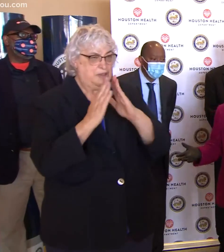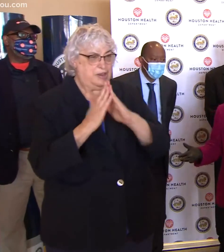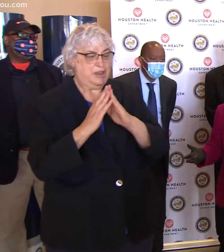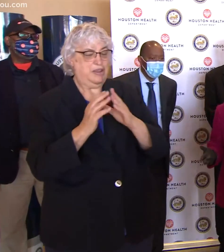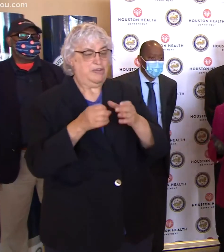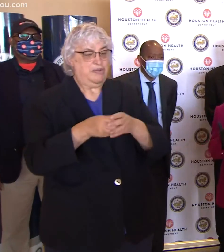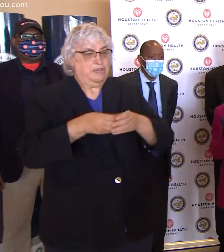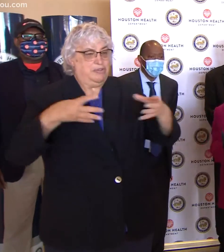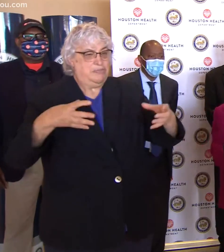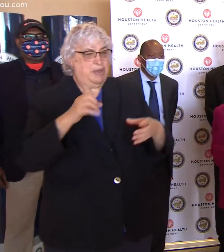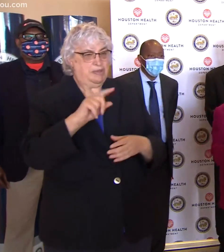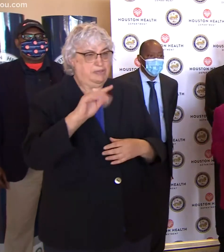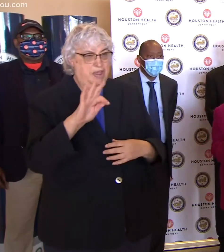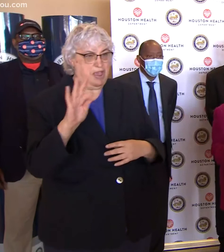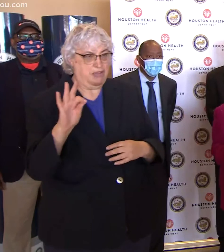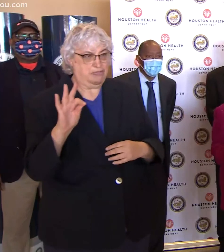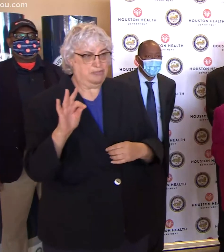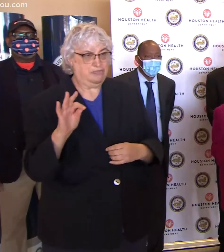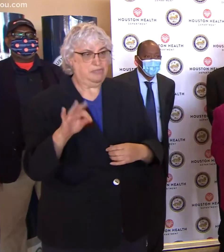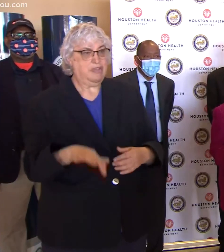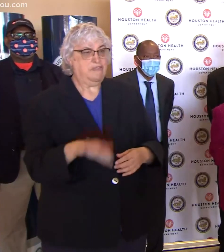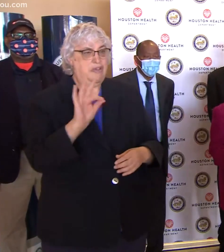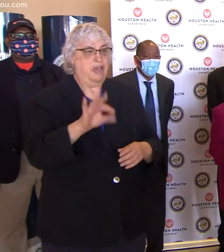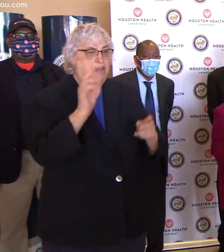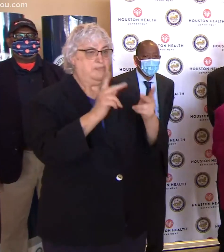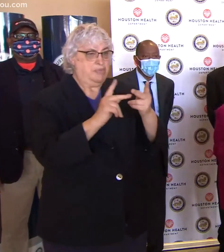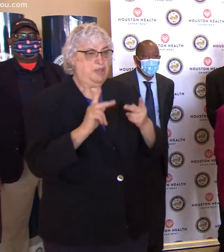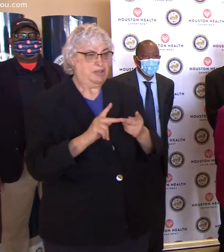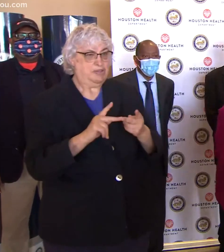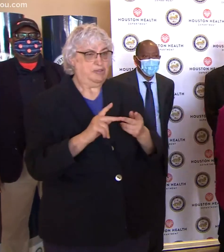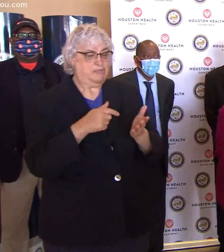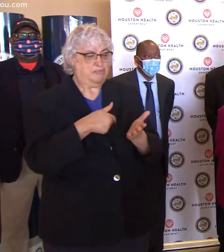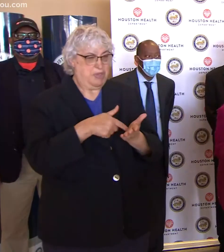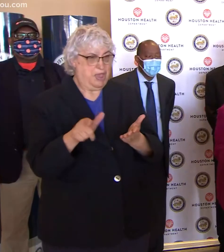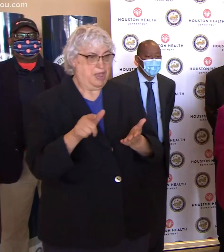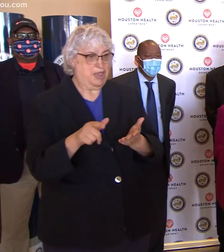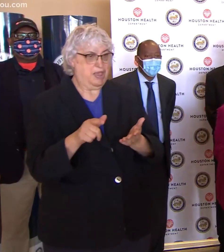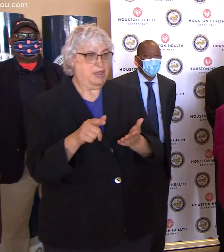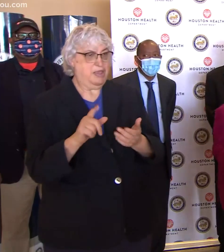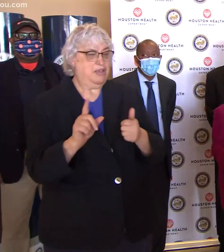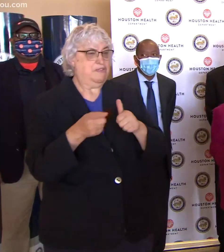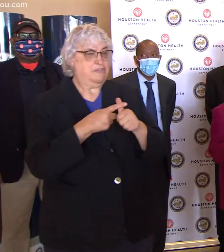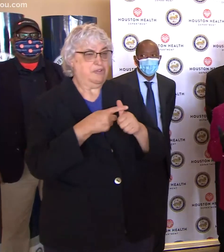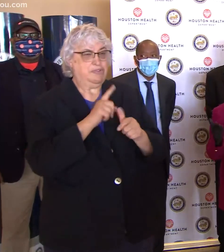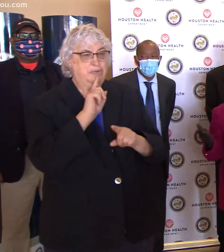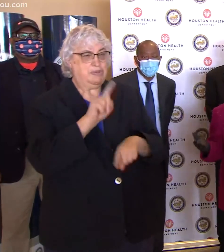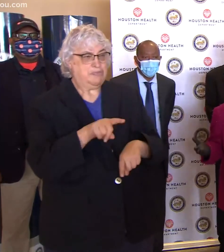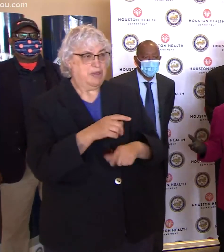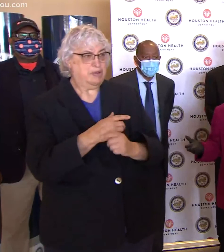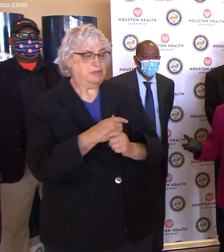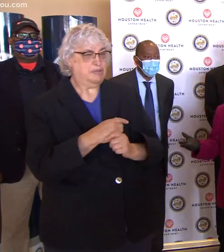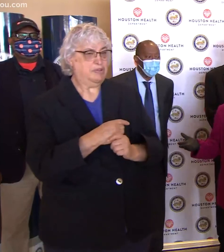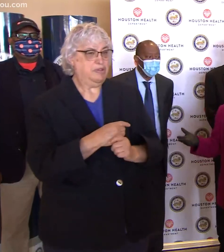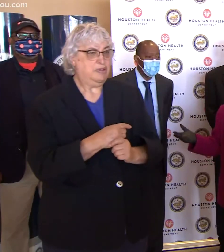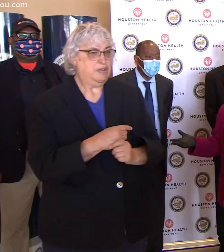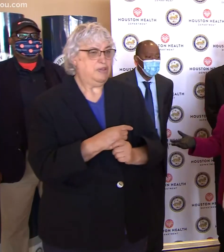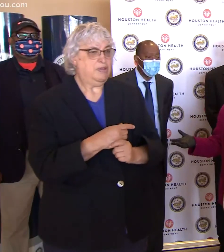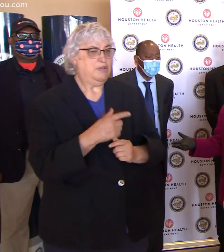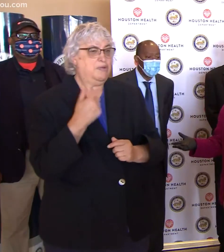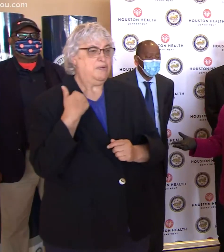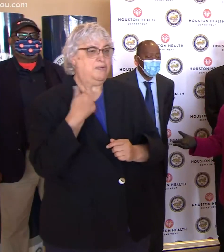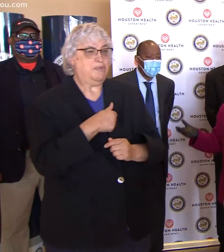staff, to logistically find sites, to pay their first responders. That is not anything that you should